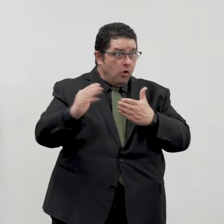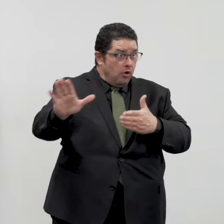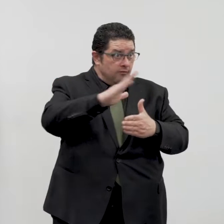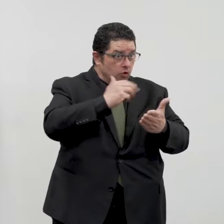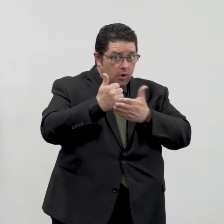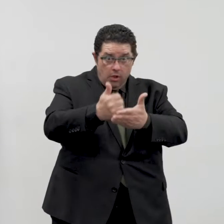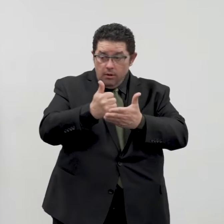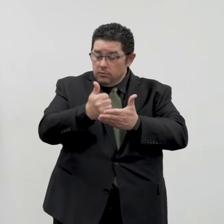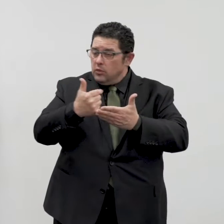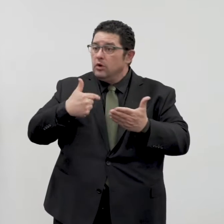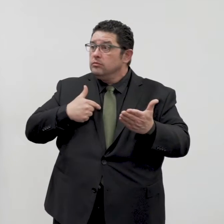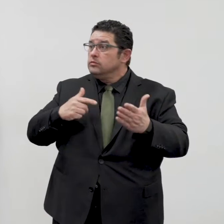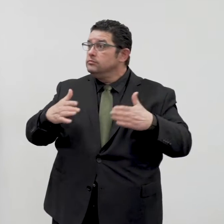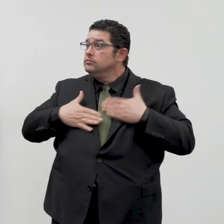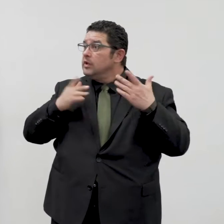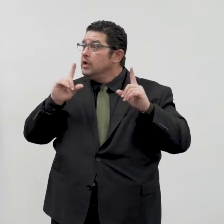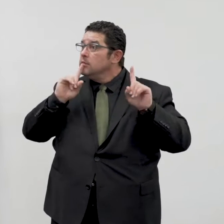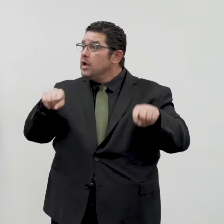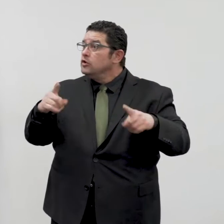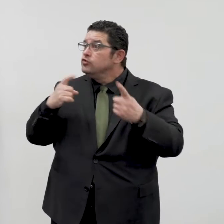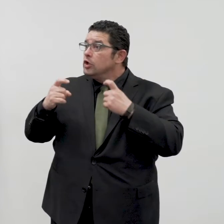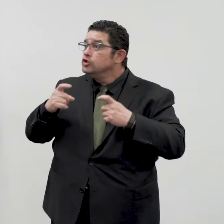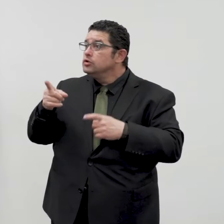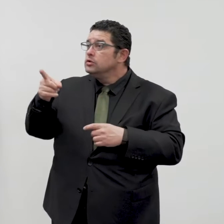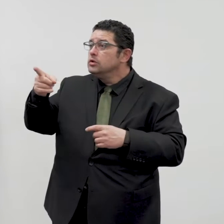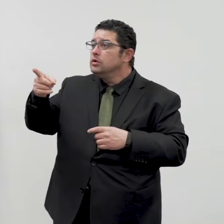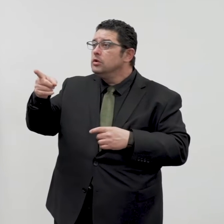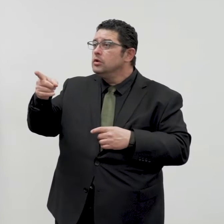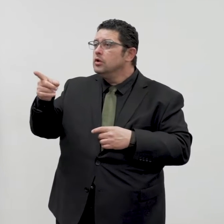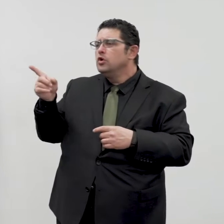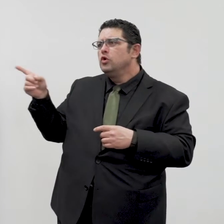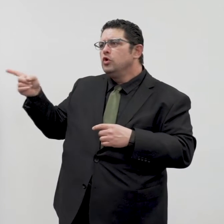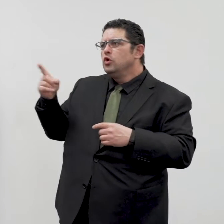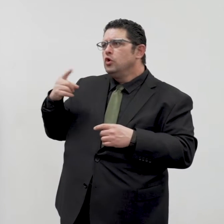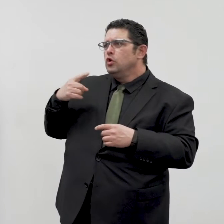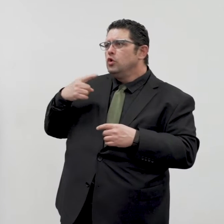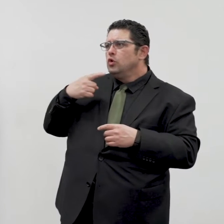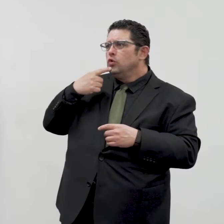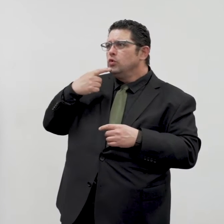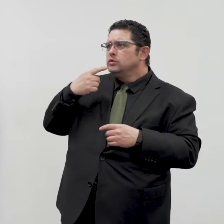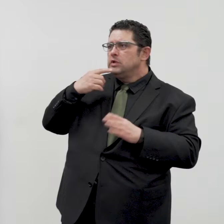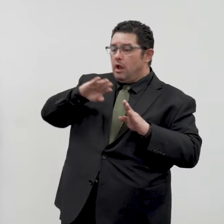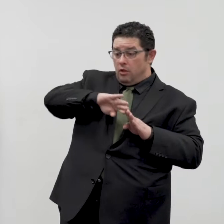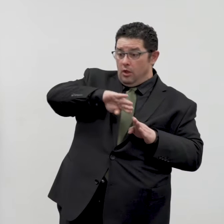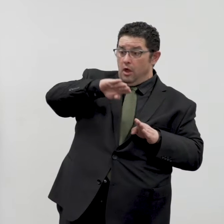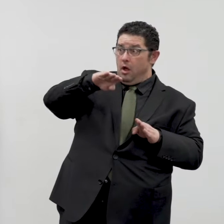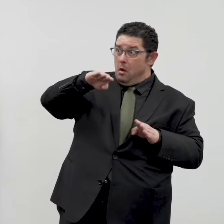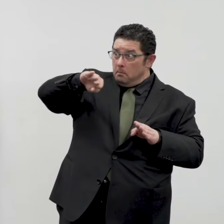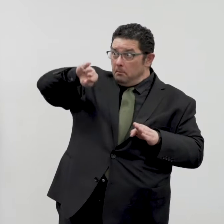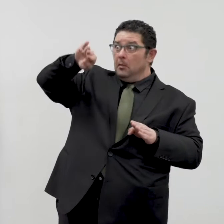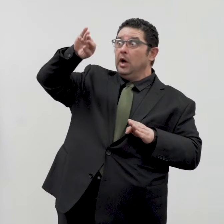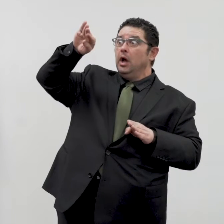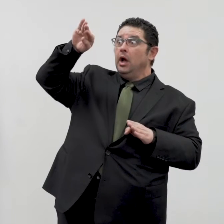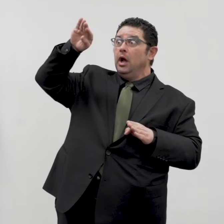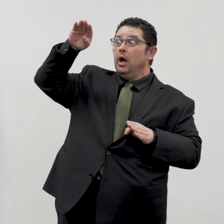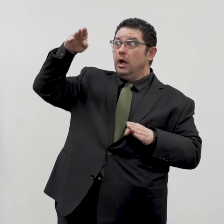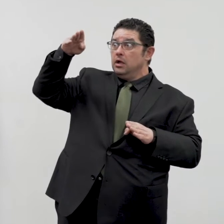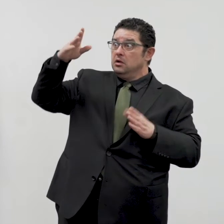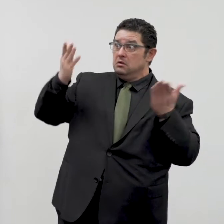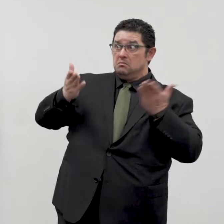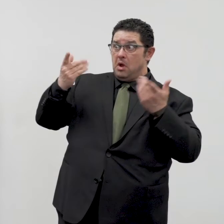questions. Dr. Page, you had alluded to it there about the peak coming here on the